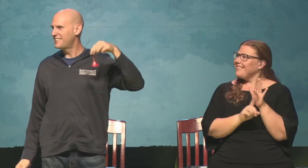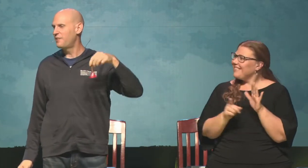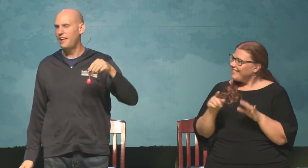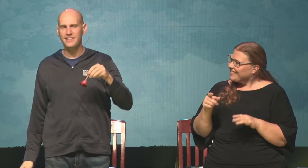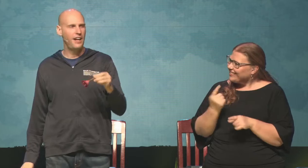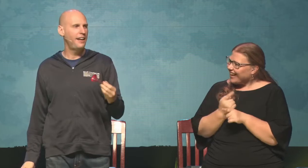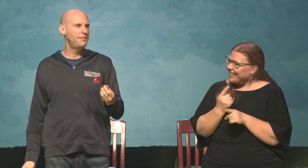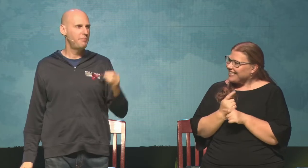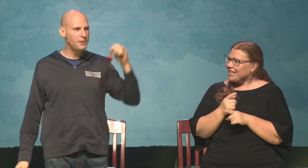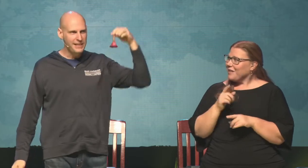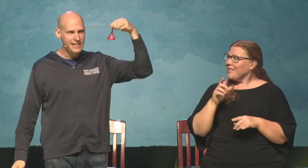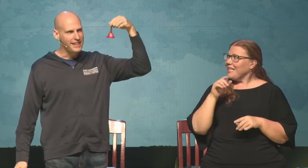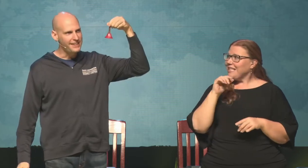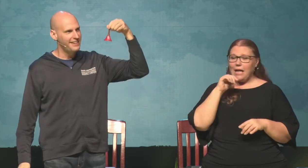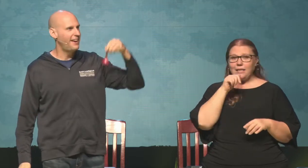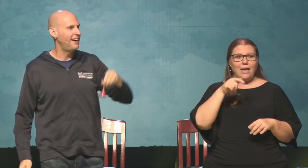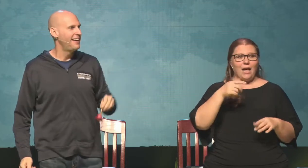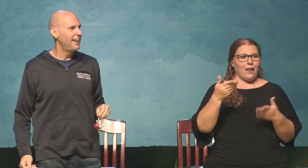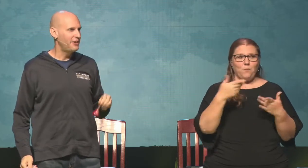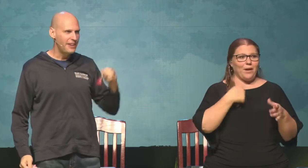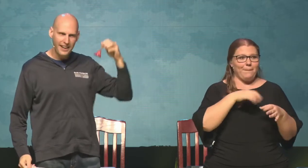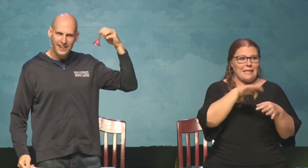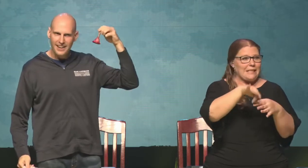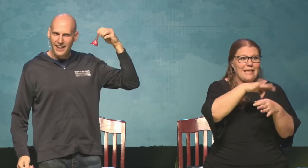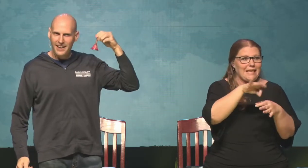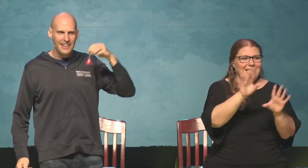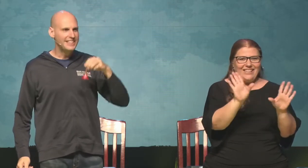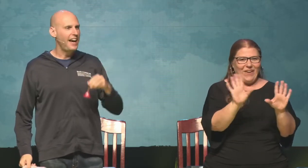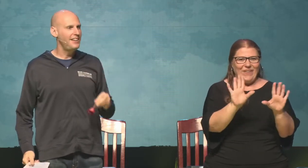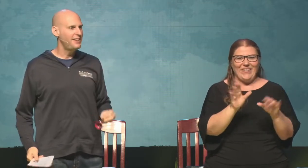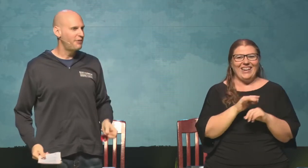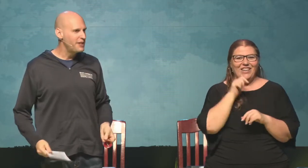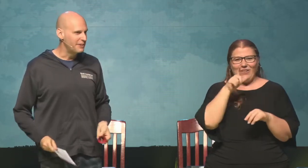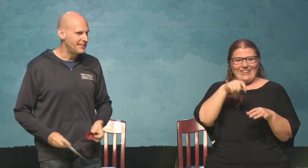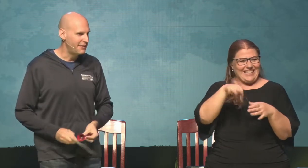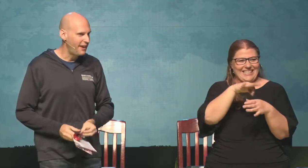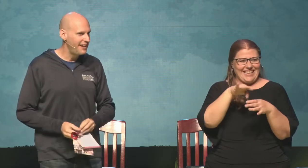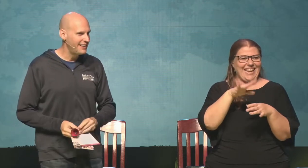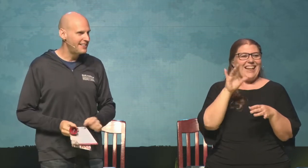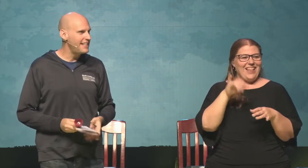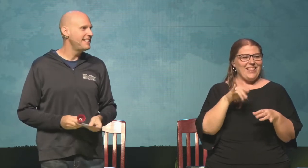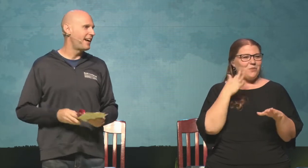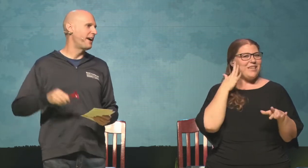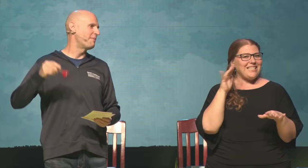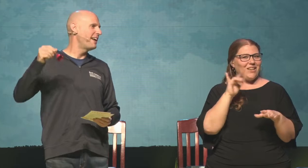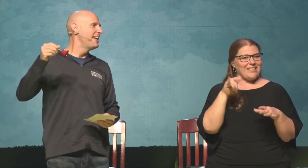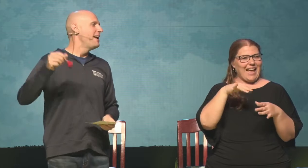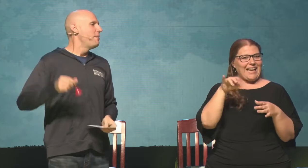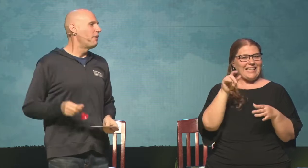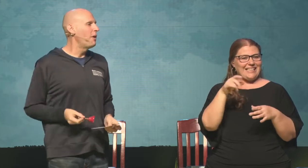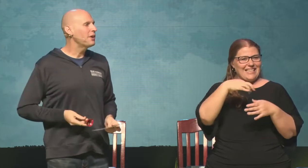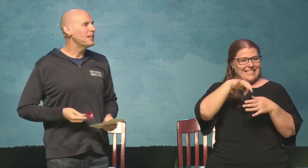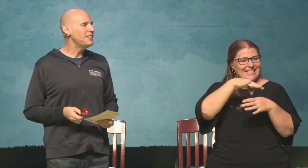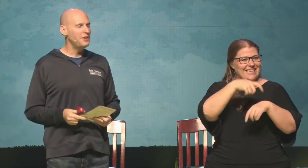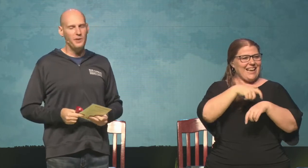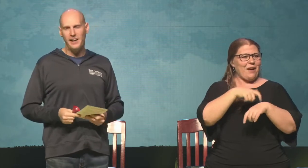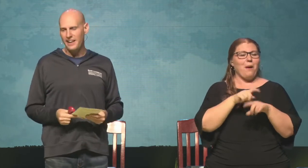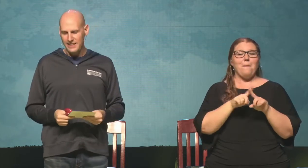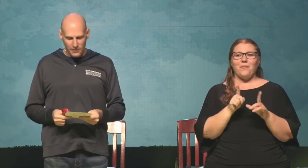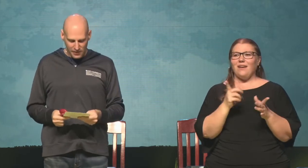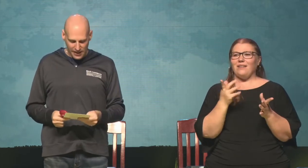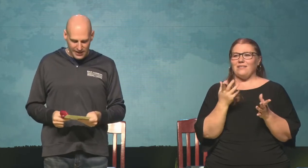right? So that's not bring me tea, although that's kind of the frequency, right? It's tea time, right? But what we're going to